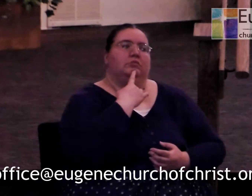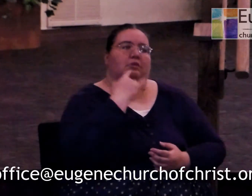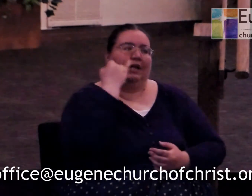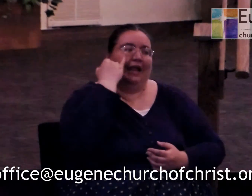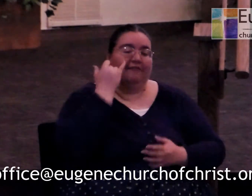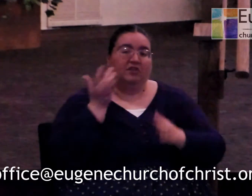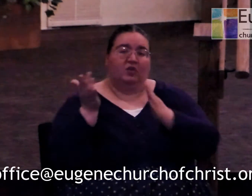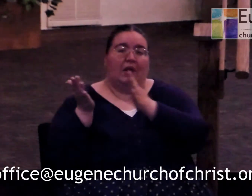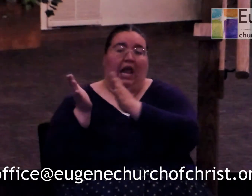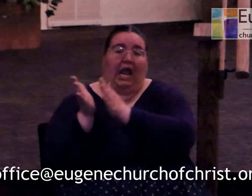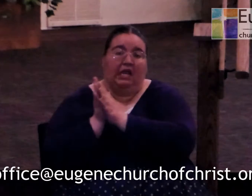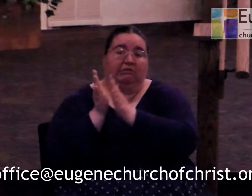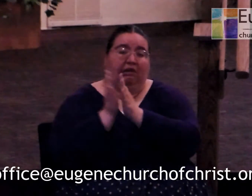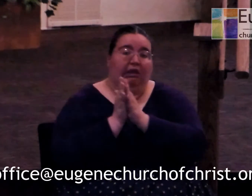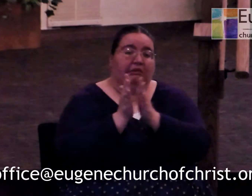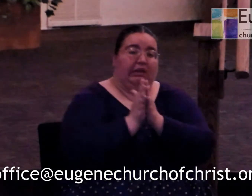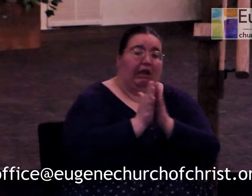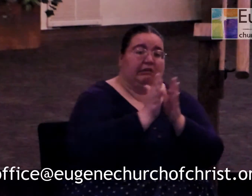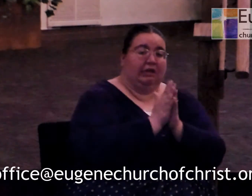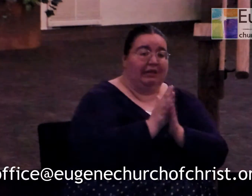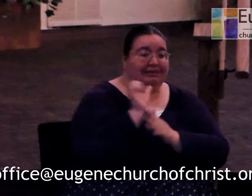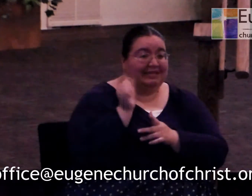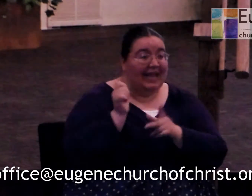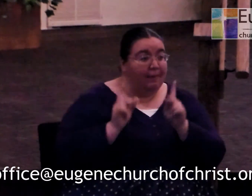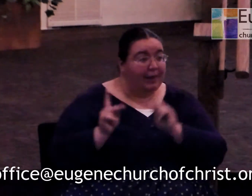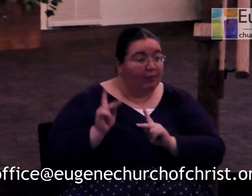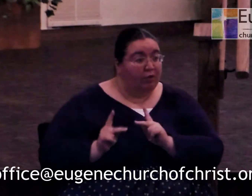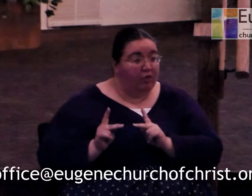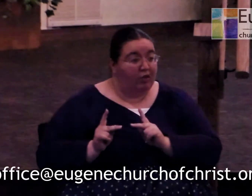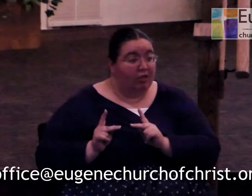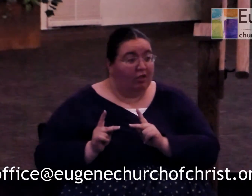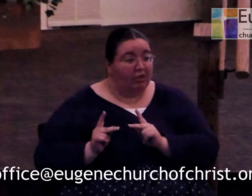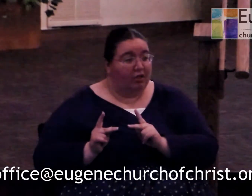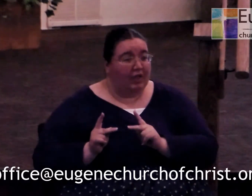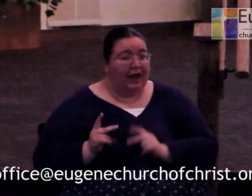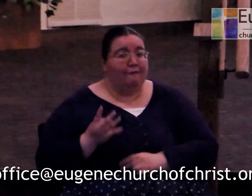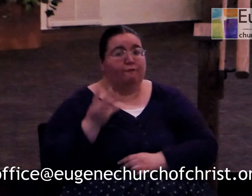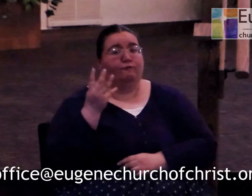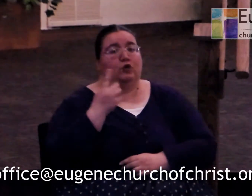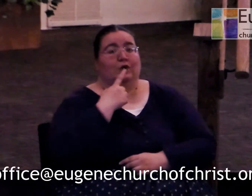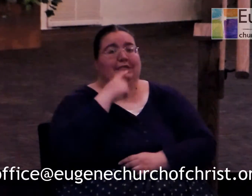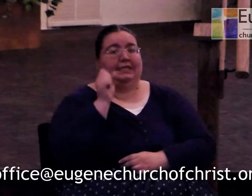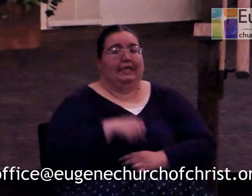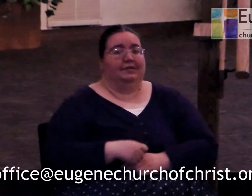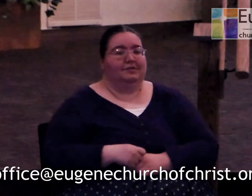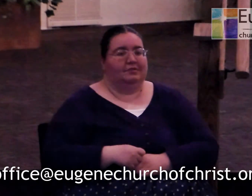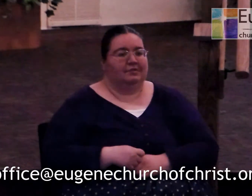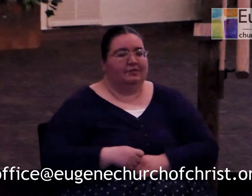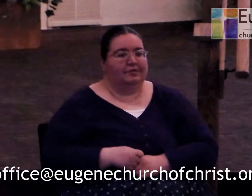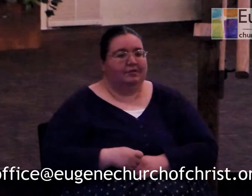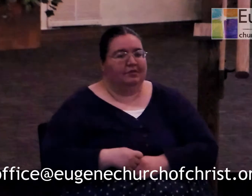10 people and only 4 said, can you imagine? Only 4 said yes. You would be in the Hall of Fame of baseball with a 400 average.